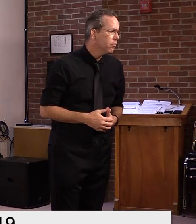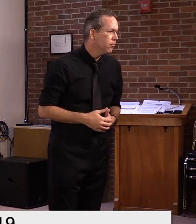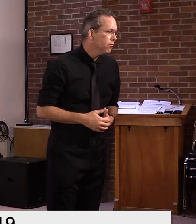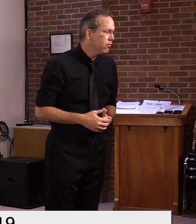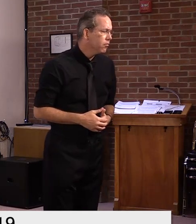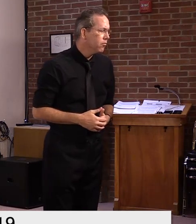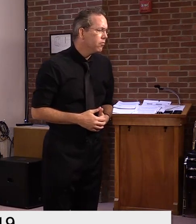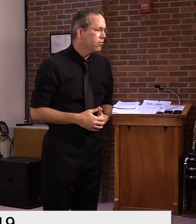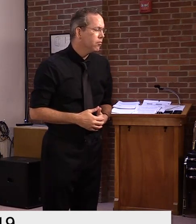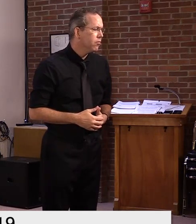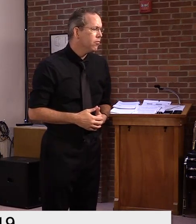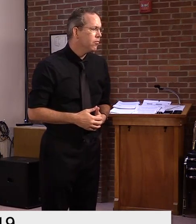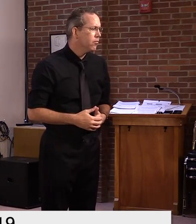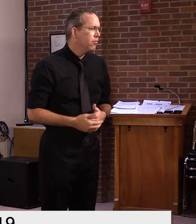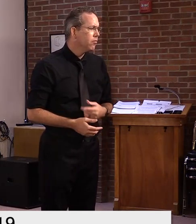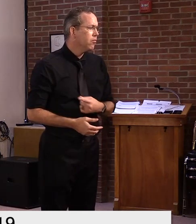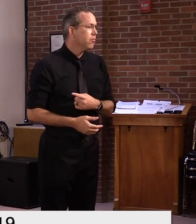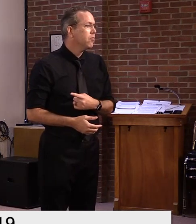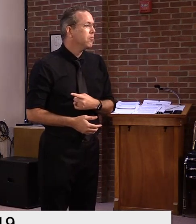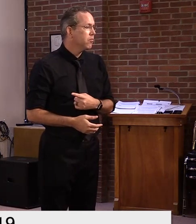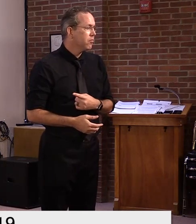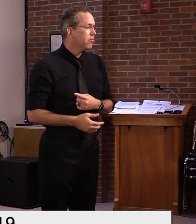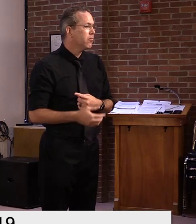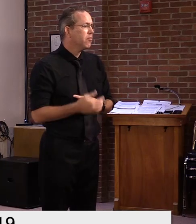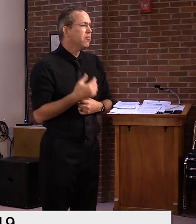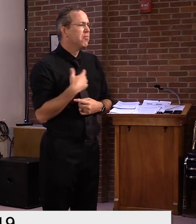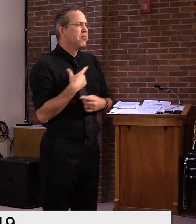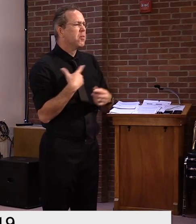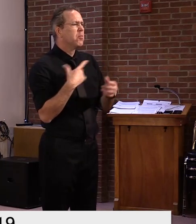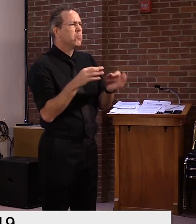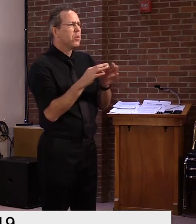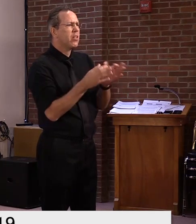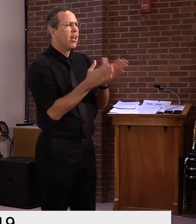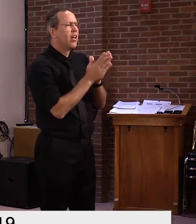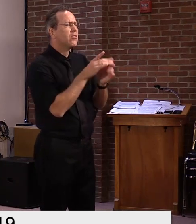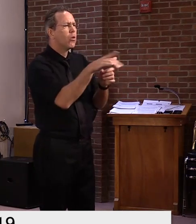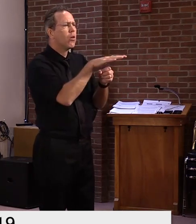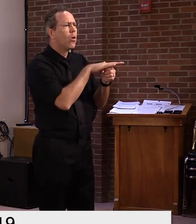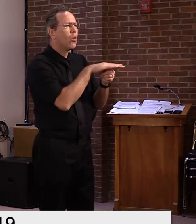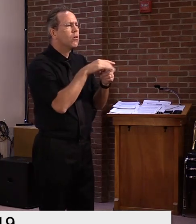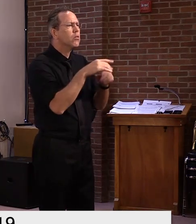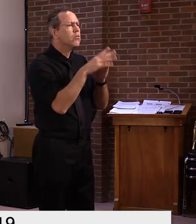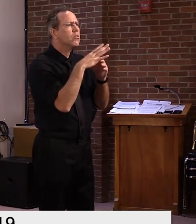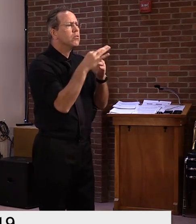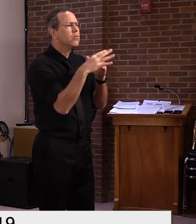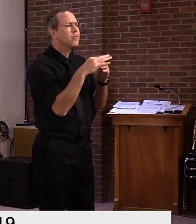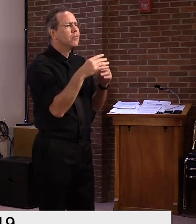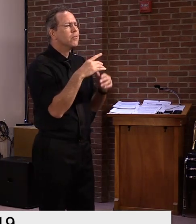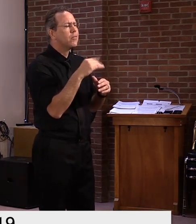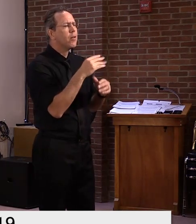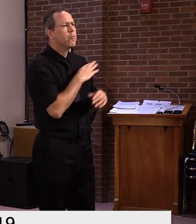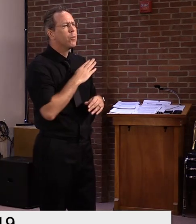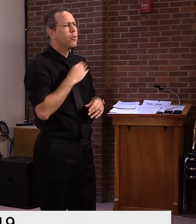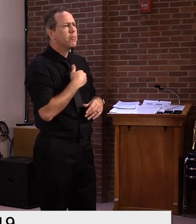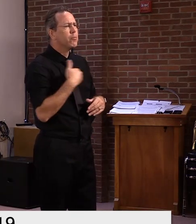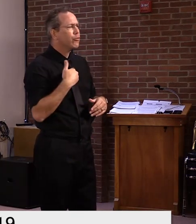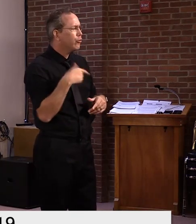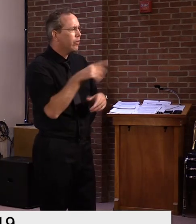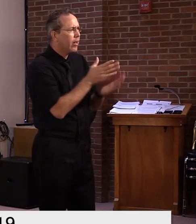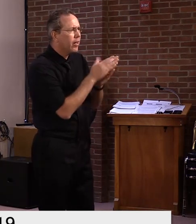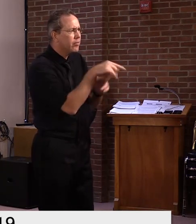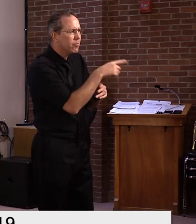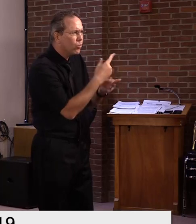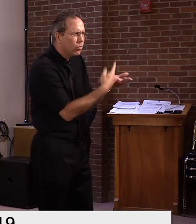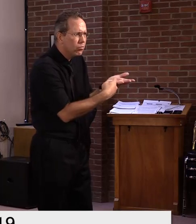You should talk to your local select board about that. Oh, we will, I'm sure. All right, thanks.